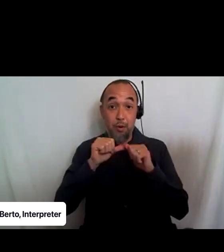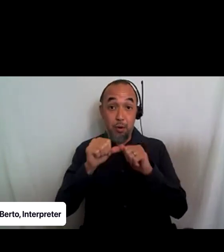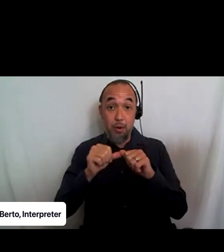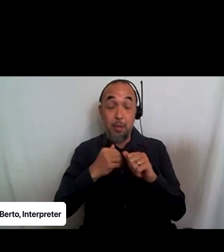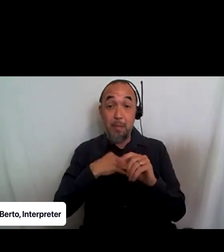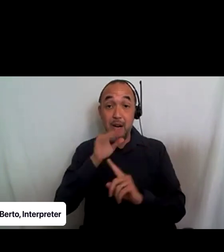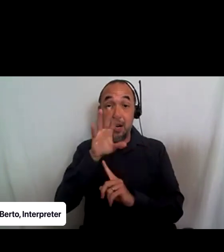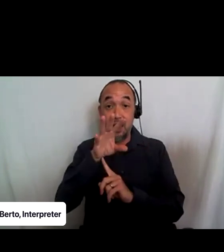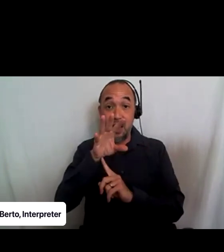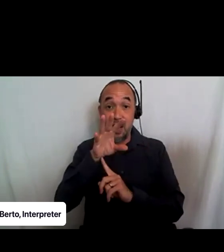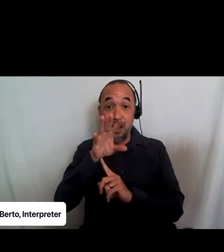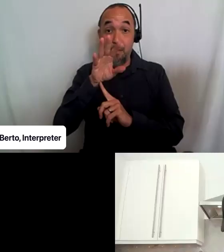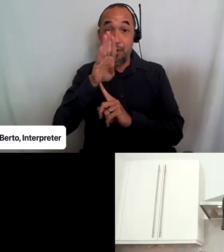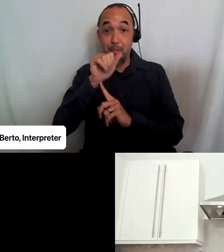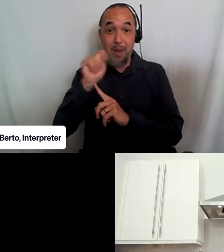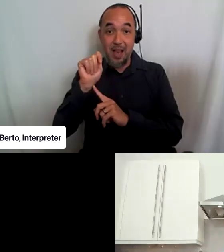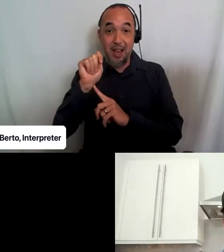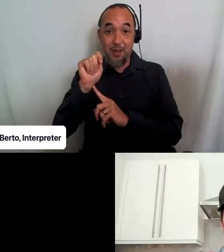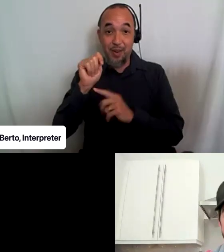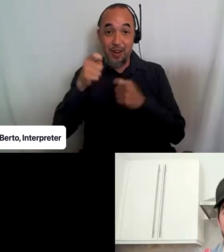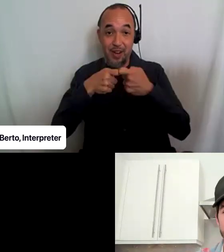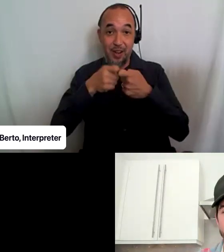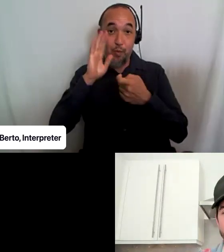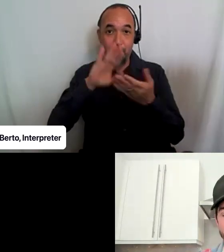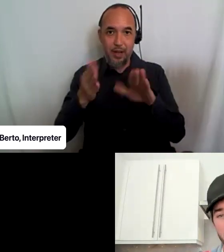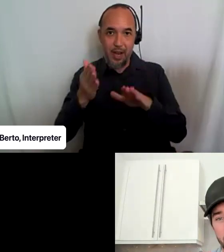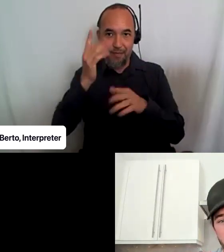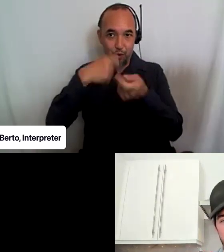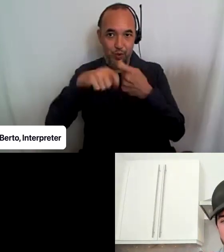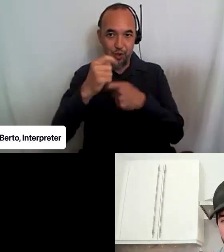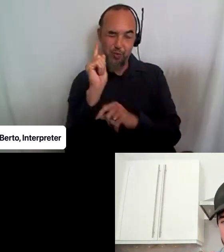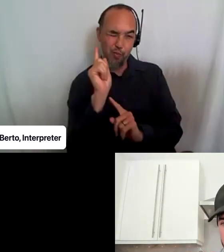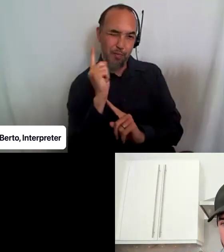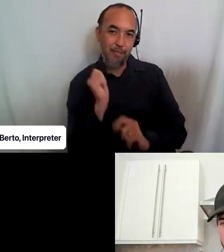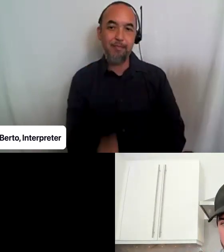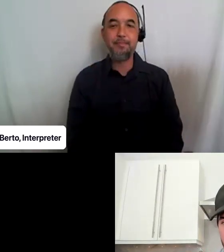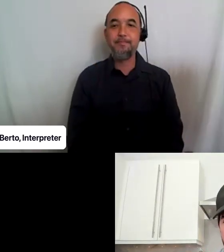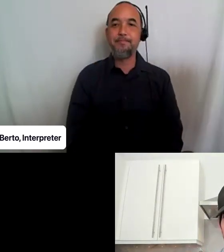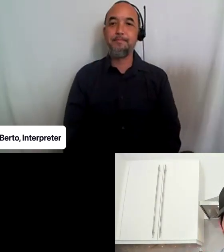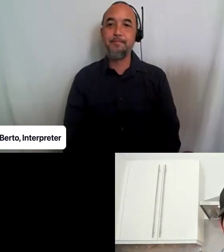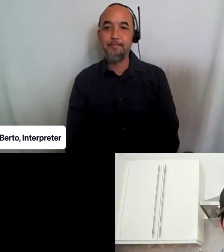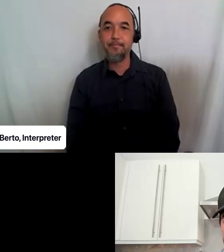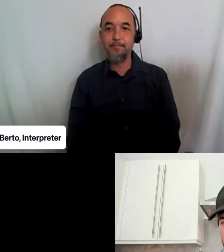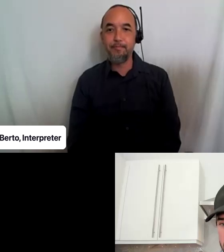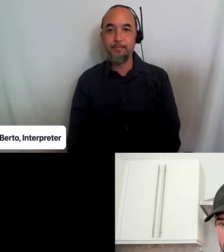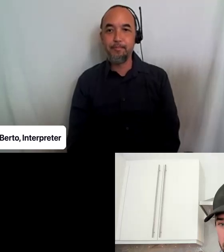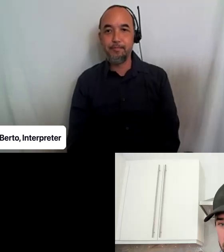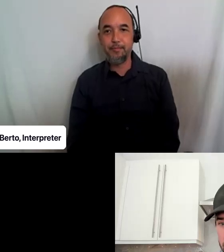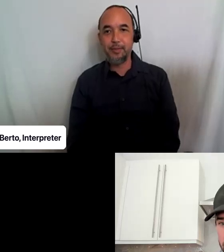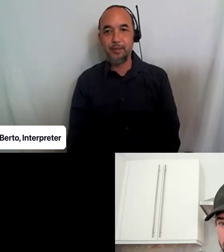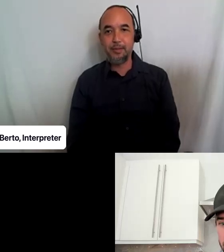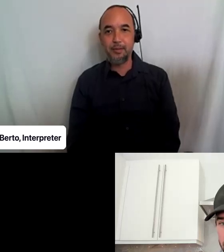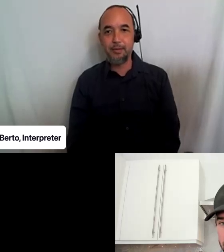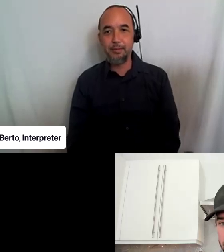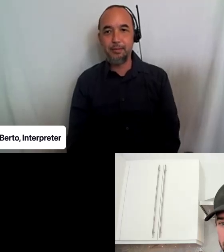die, so I'm just going to switch it with my next battery. Okay? Yep. I'll be right back. Let's do it. And then I think we're